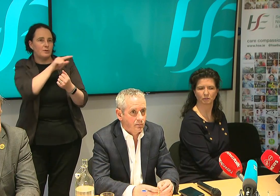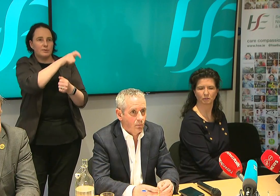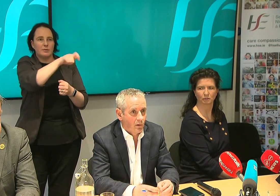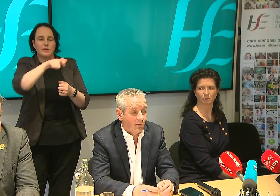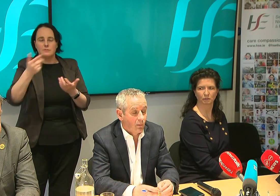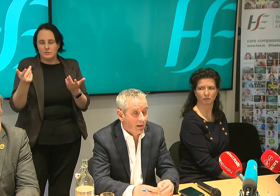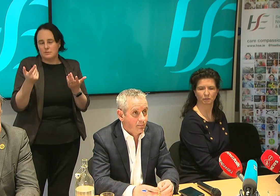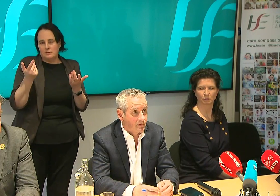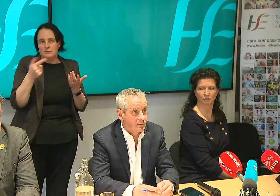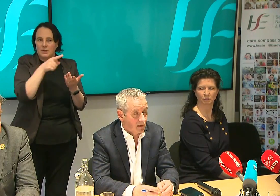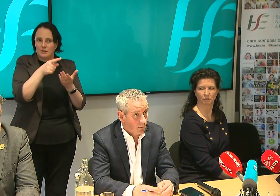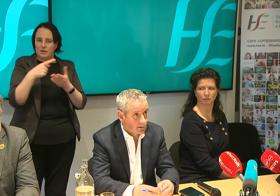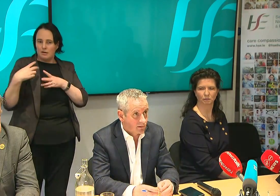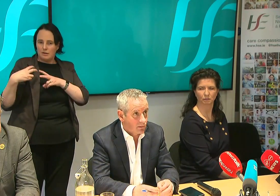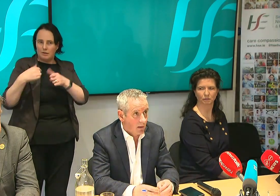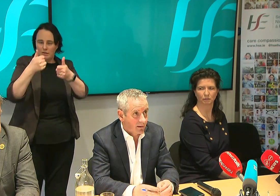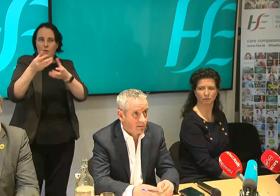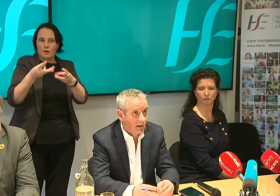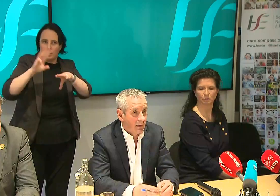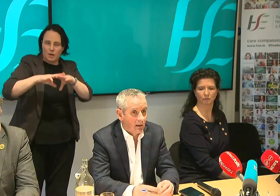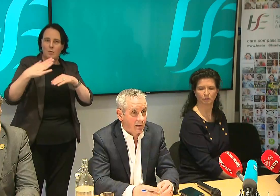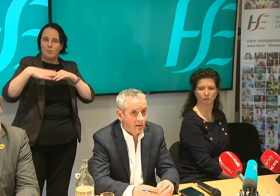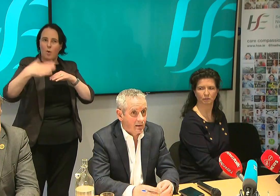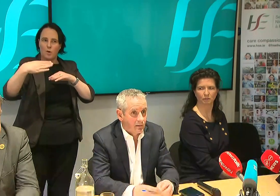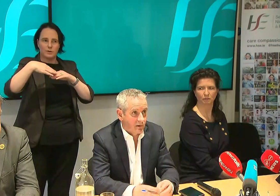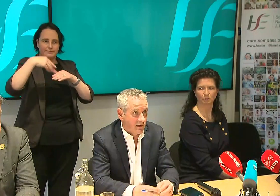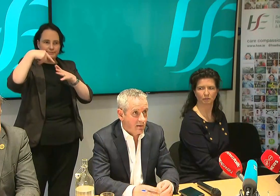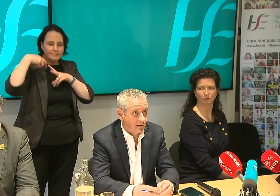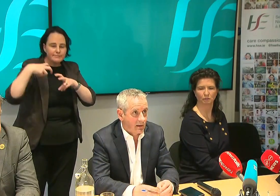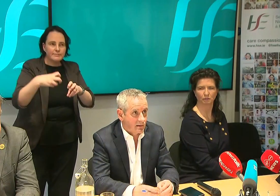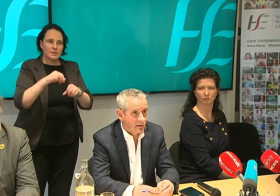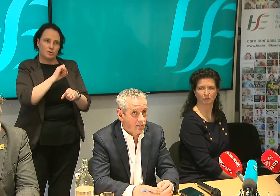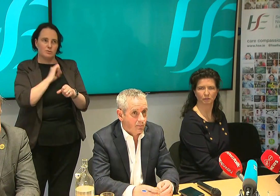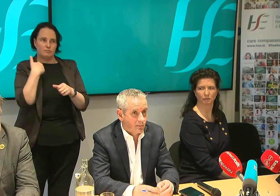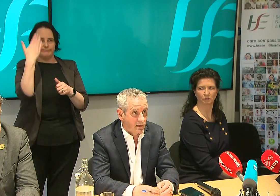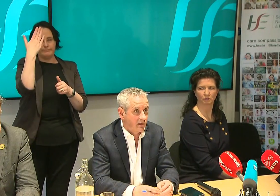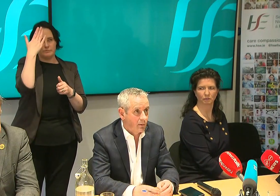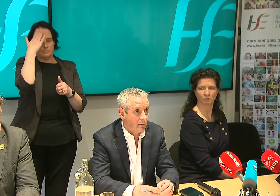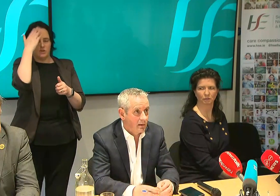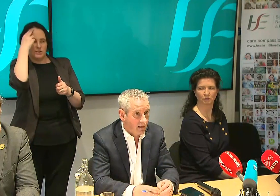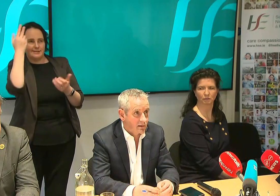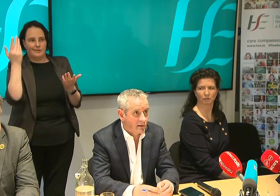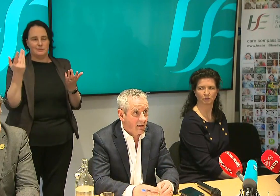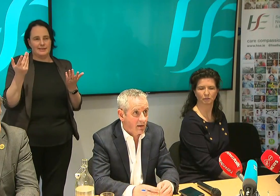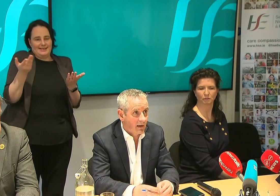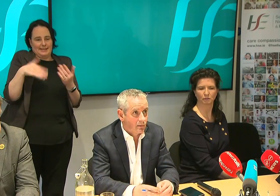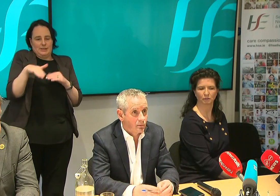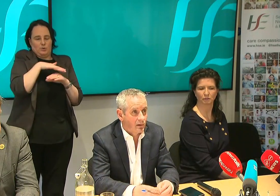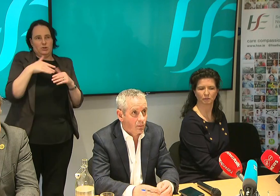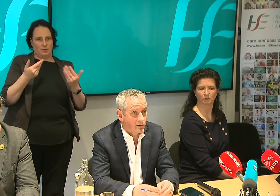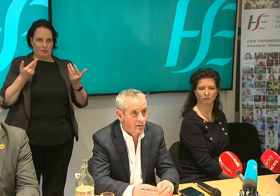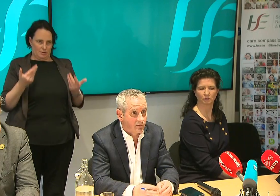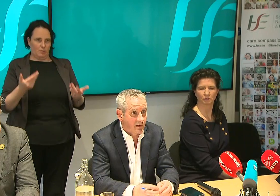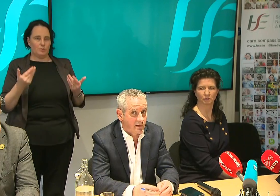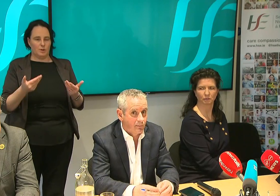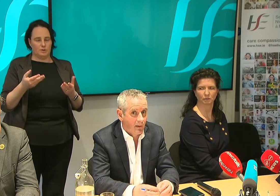is working very well, but still more to do on it. And I think you'll appreciate that's the position that we need to sustain right now while